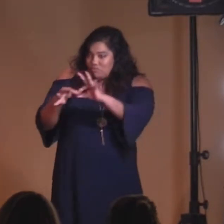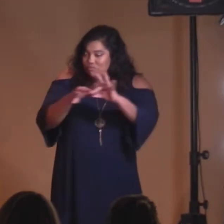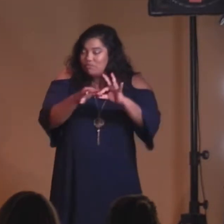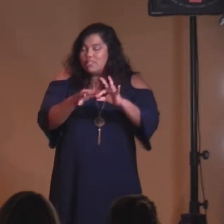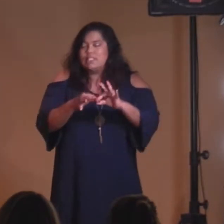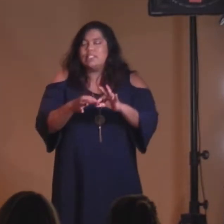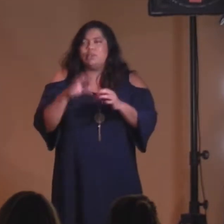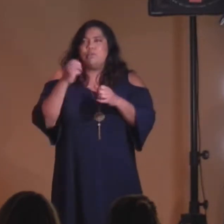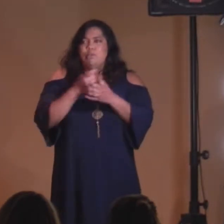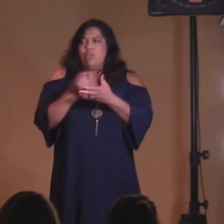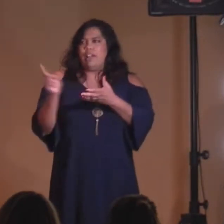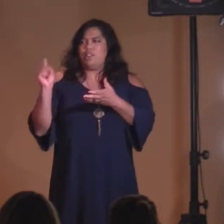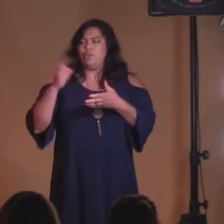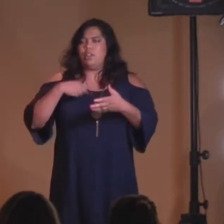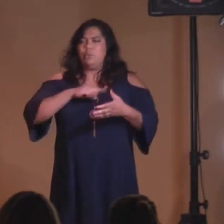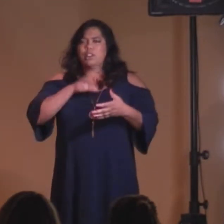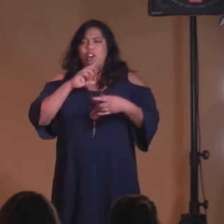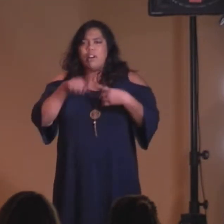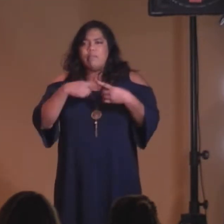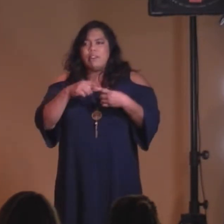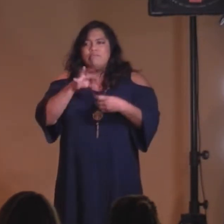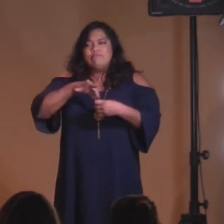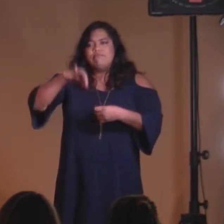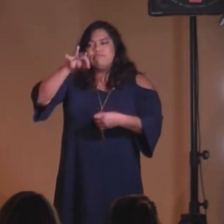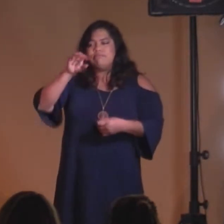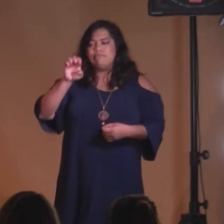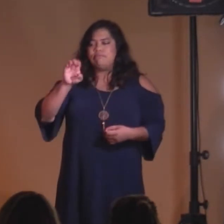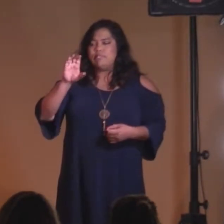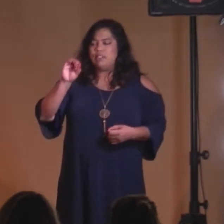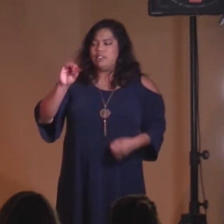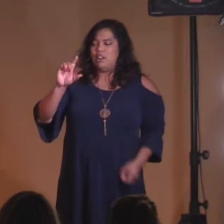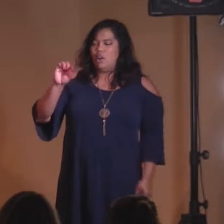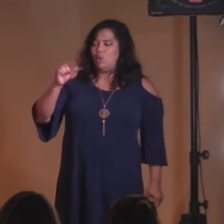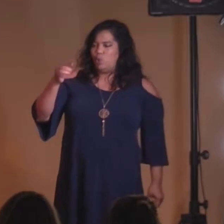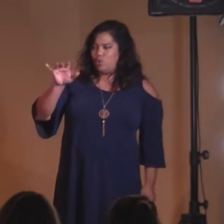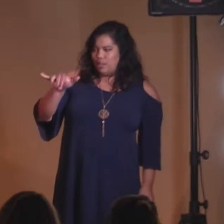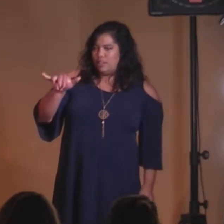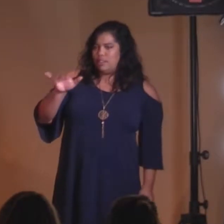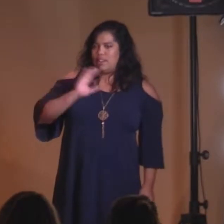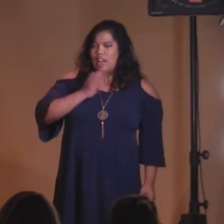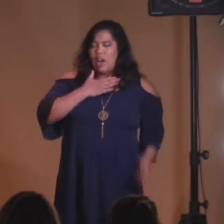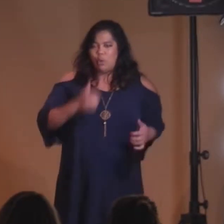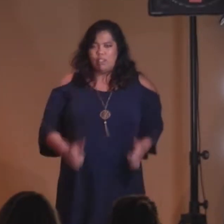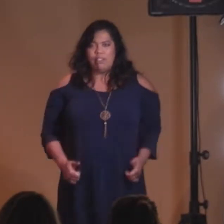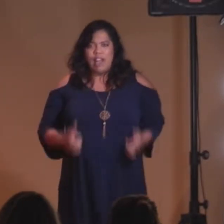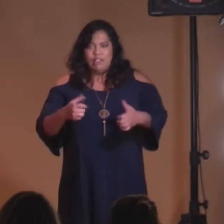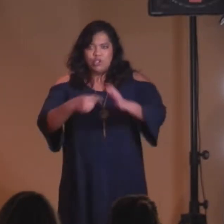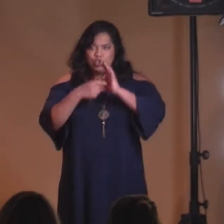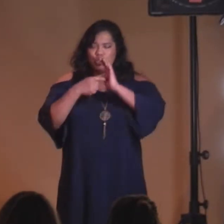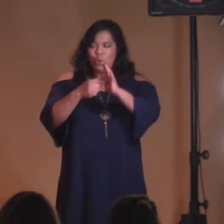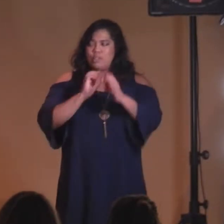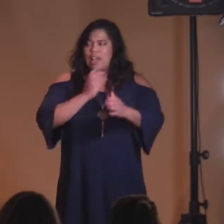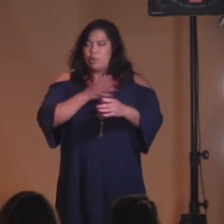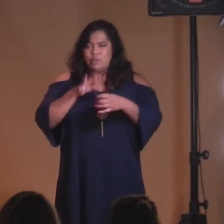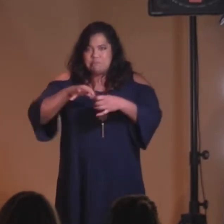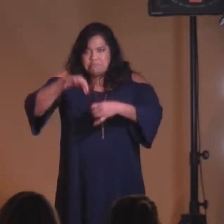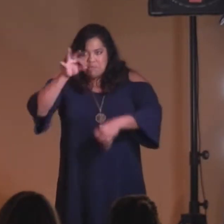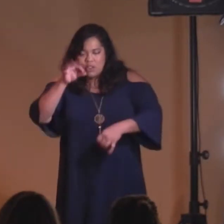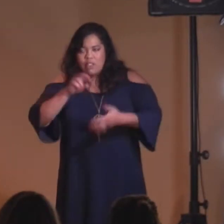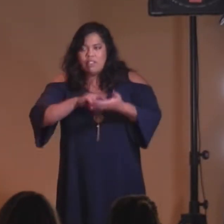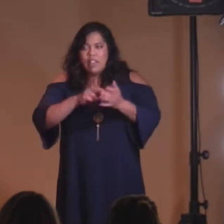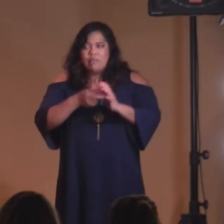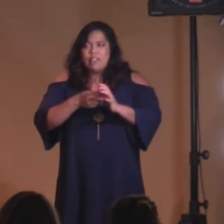spiritual ecology. You know, if our lives are the biosphere of our spirit, are we